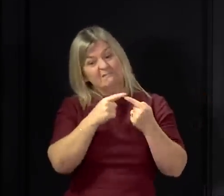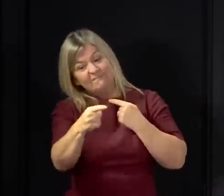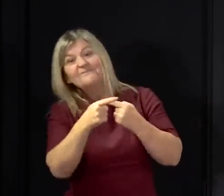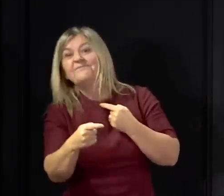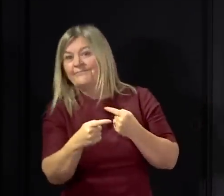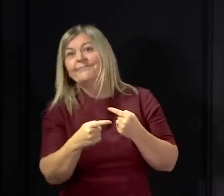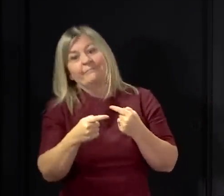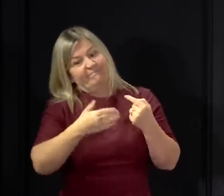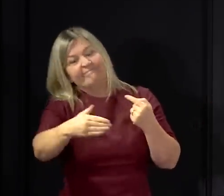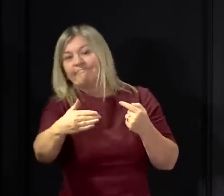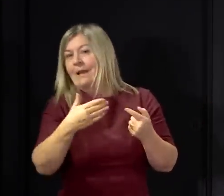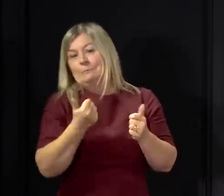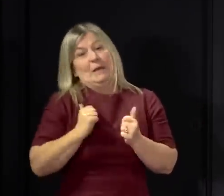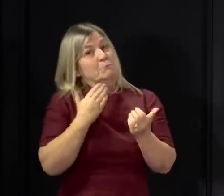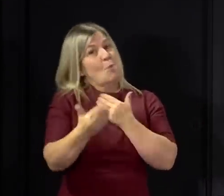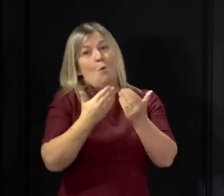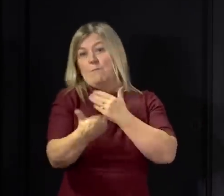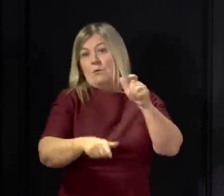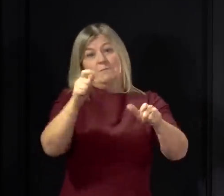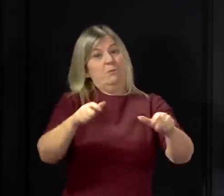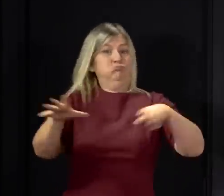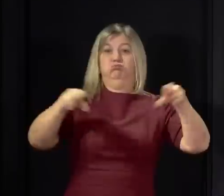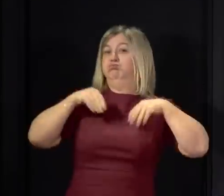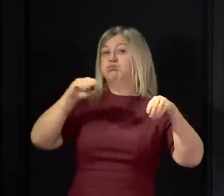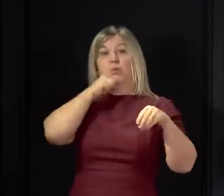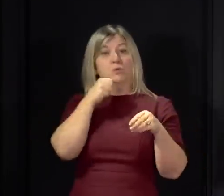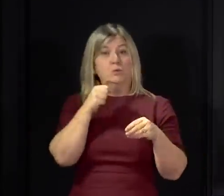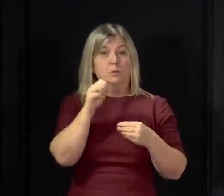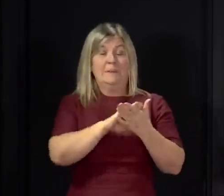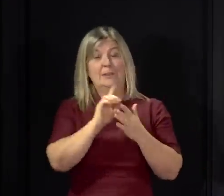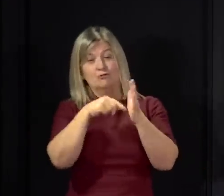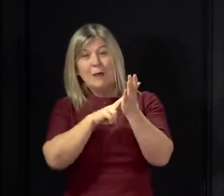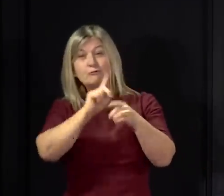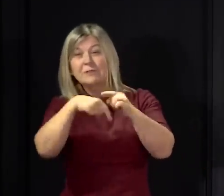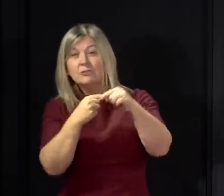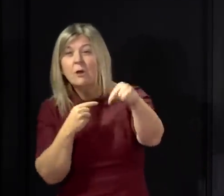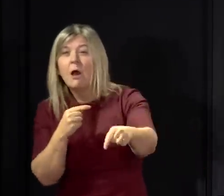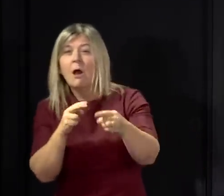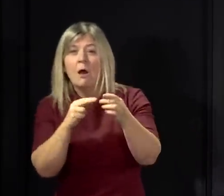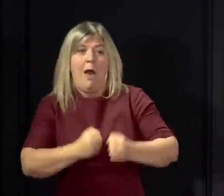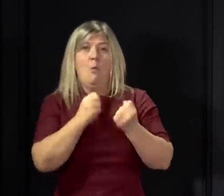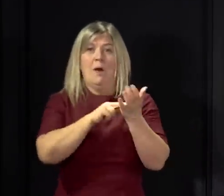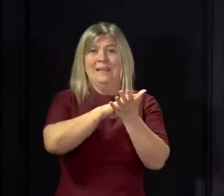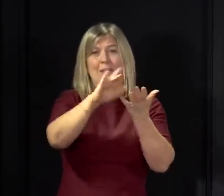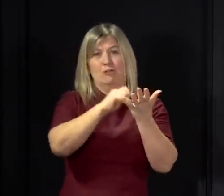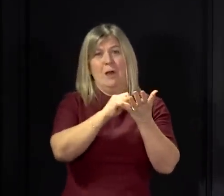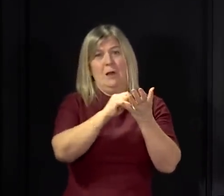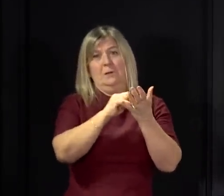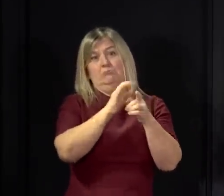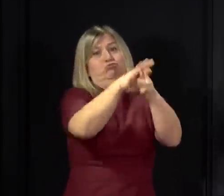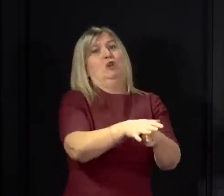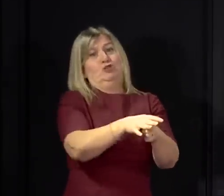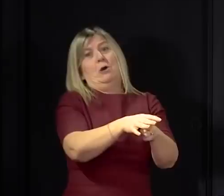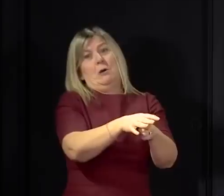would mean that by January our NHS could potentially be overwhelmed, which of course we have managed to avoid at